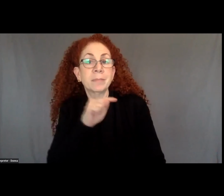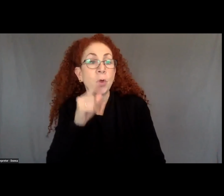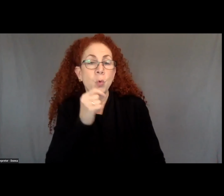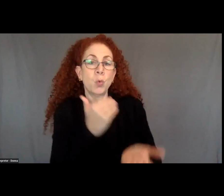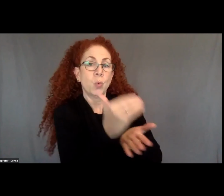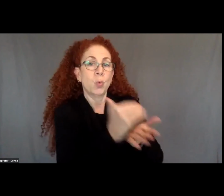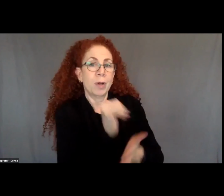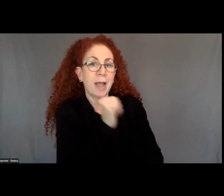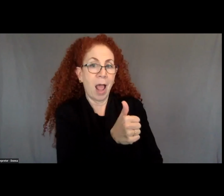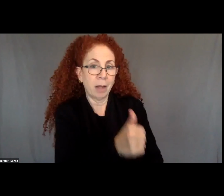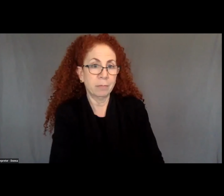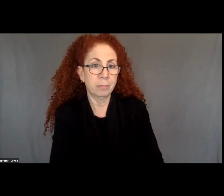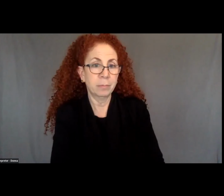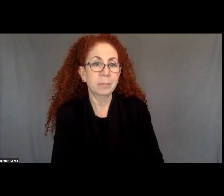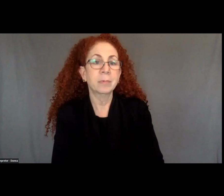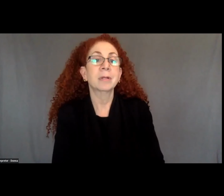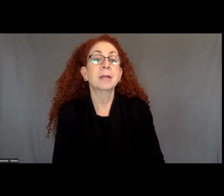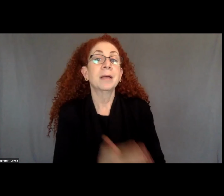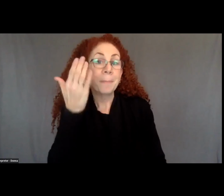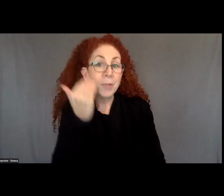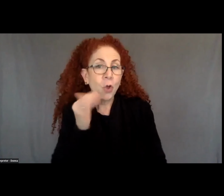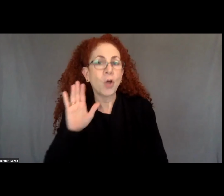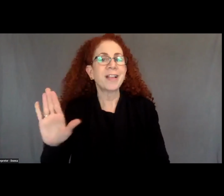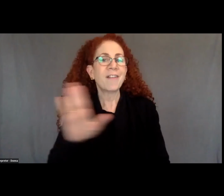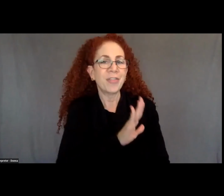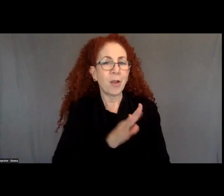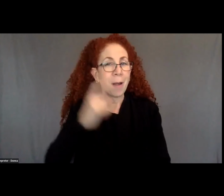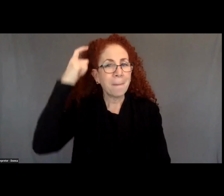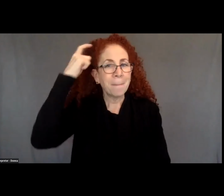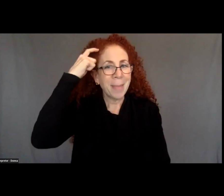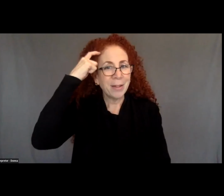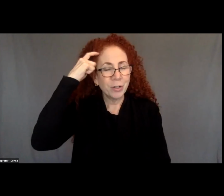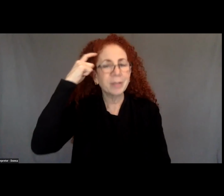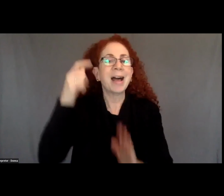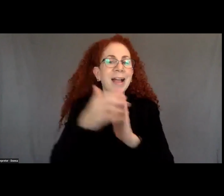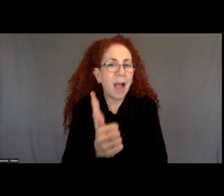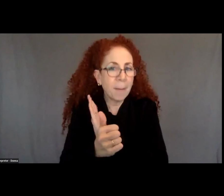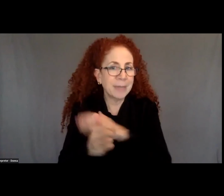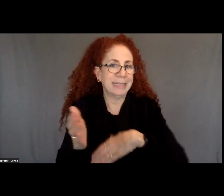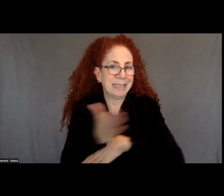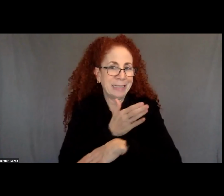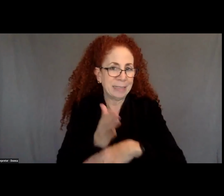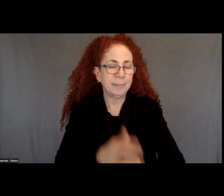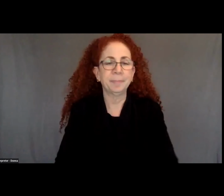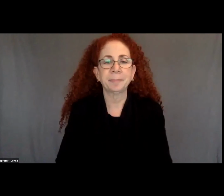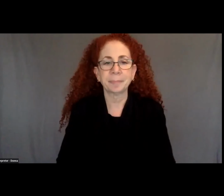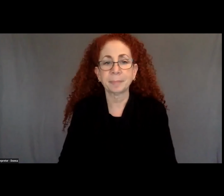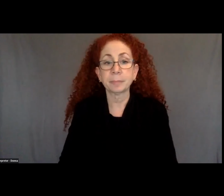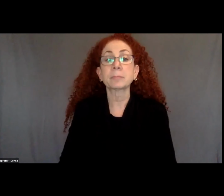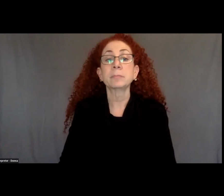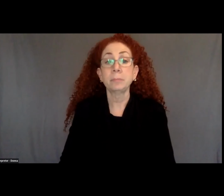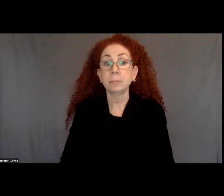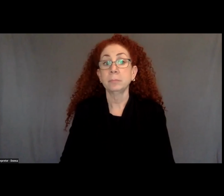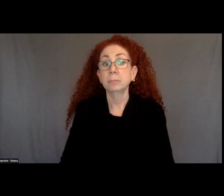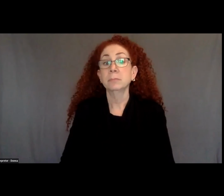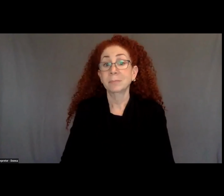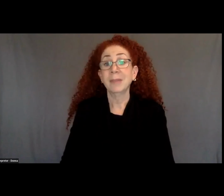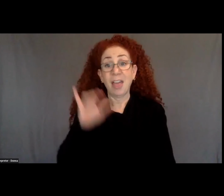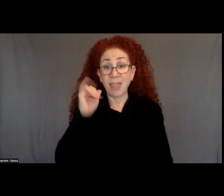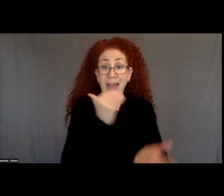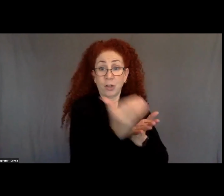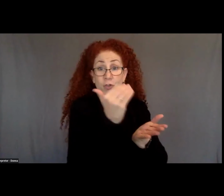disenfranchised because of their purported mental incompetency. And this exclusion is still with us